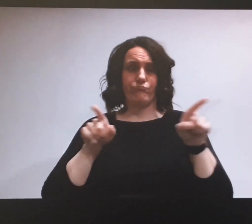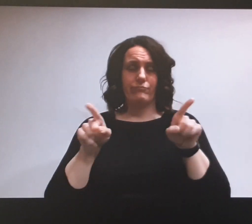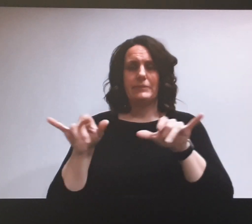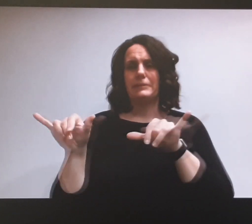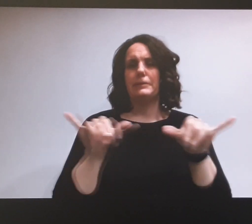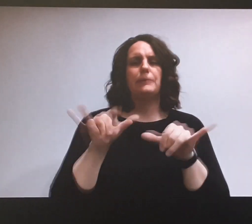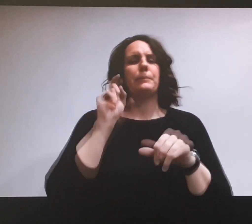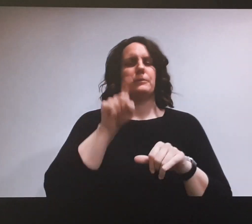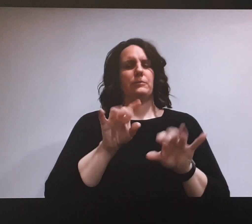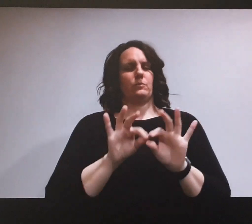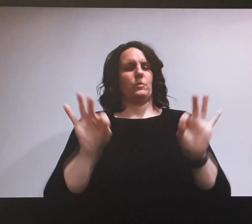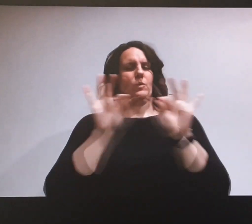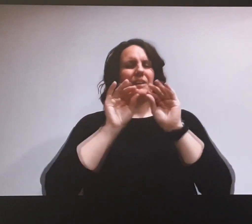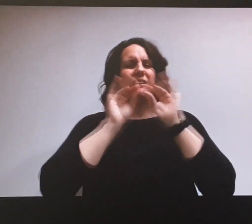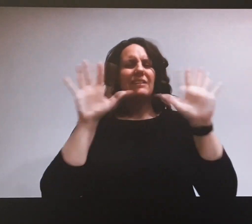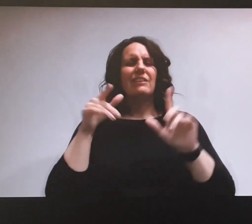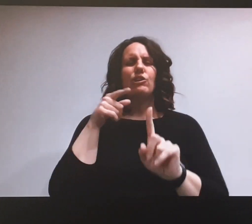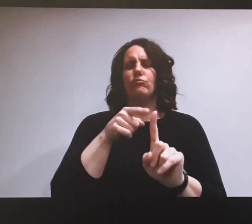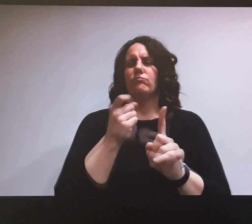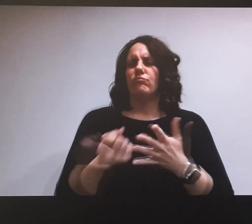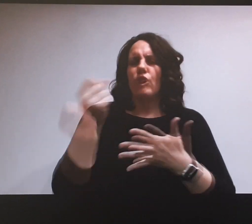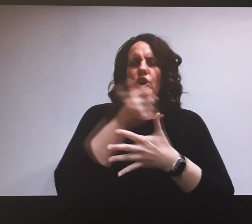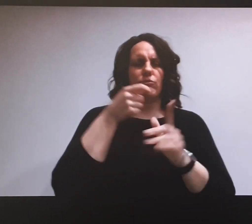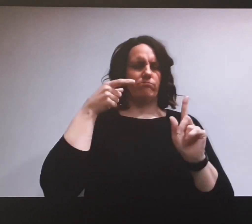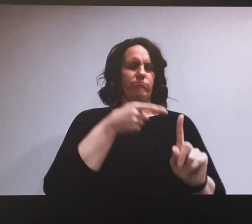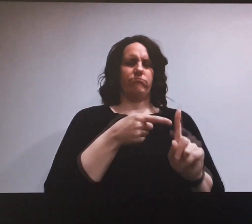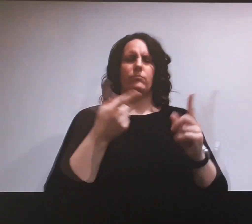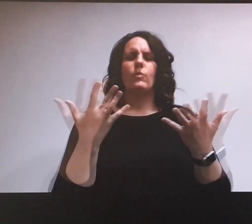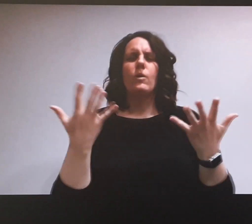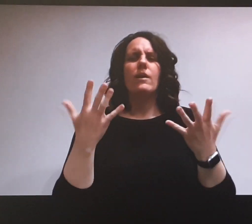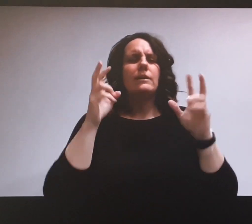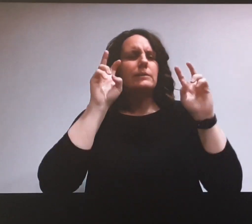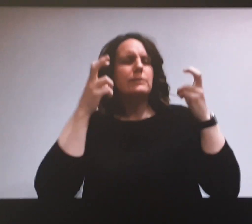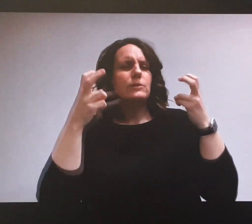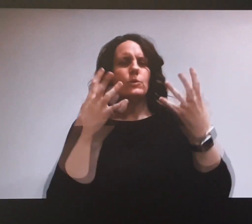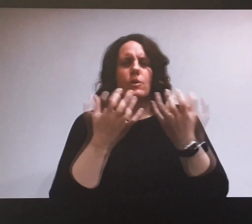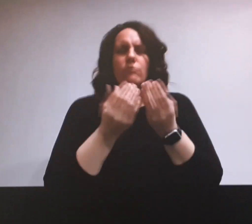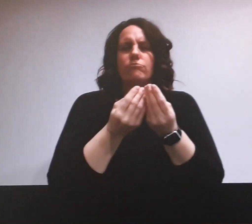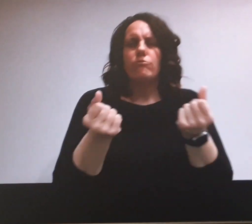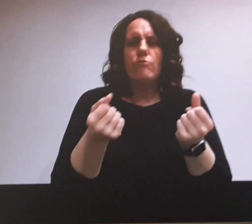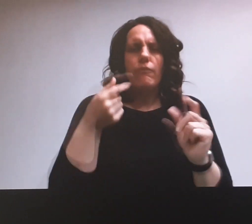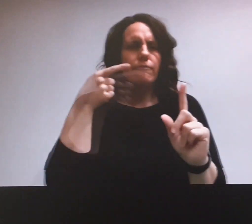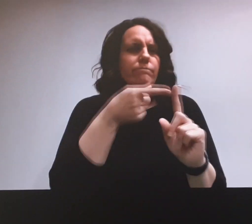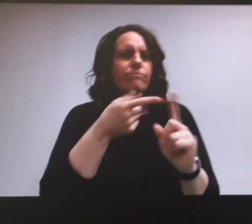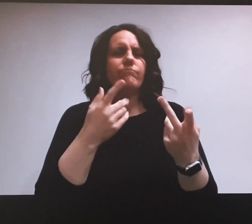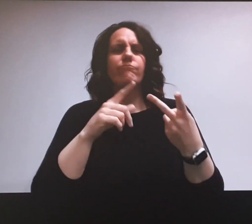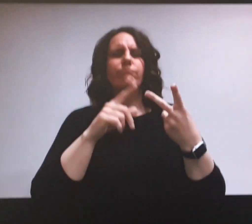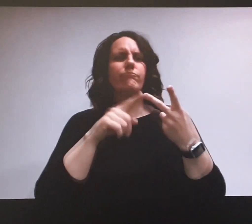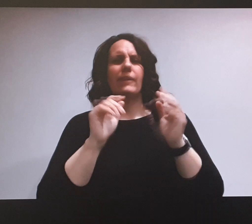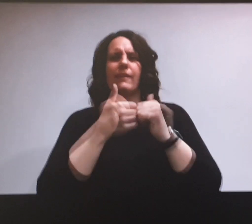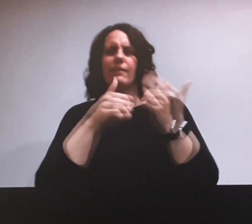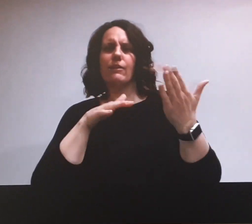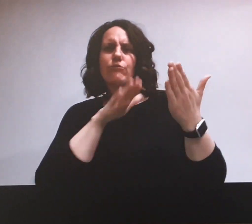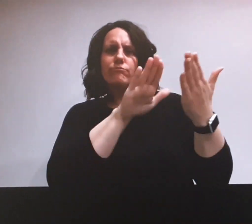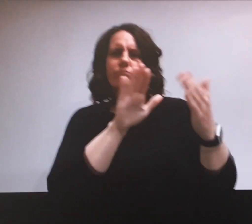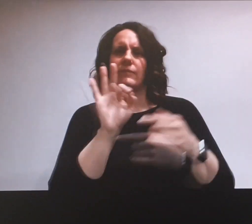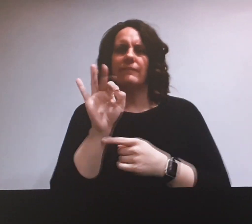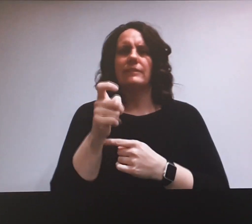important that you must have both clear English and ASL to make sure we understand what your